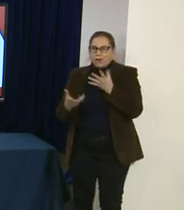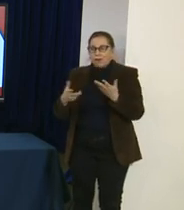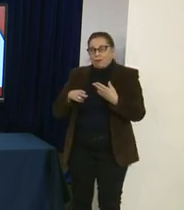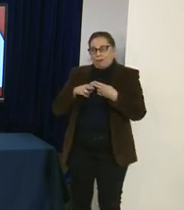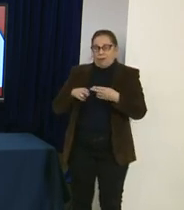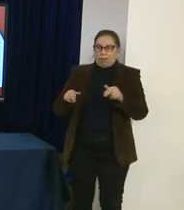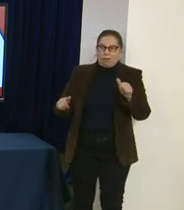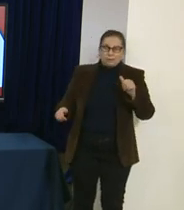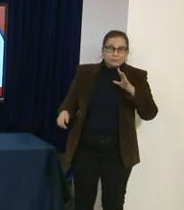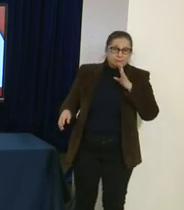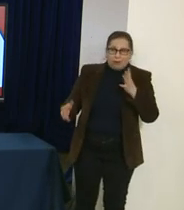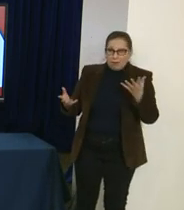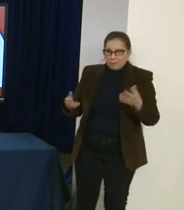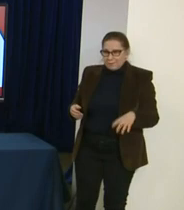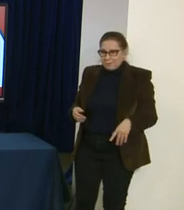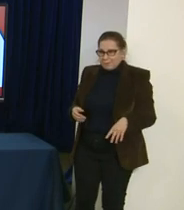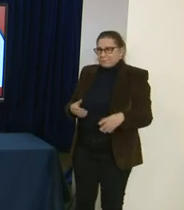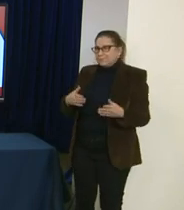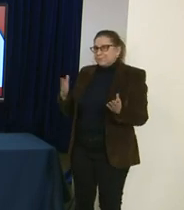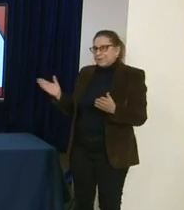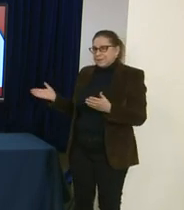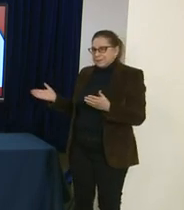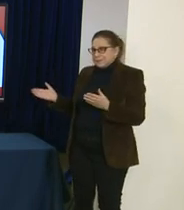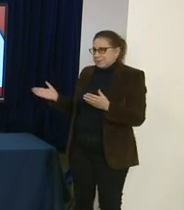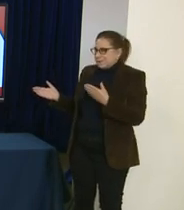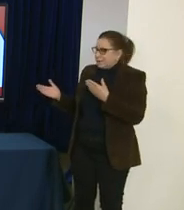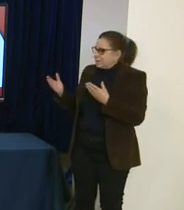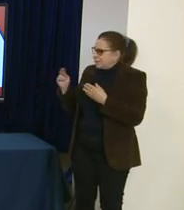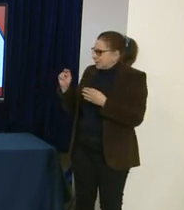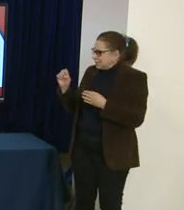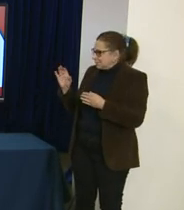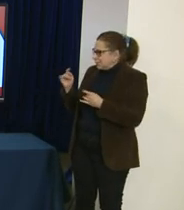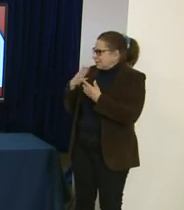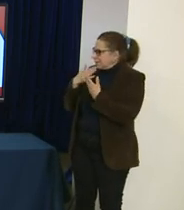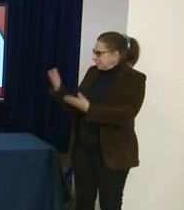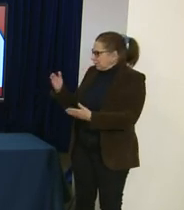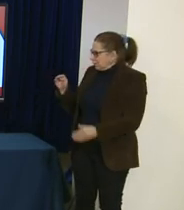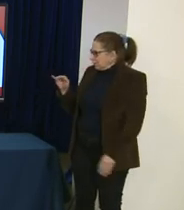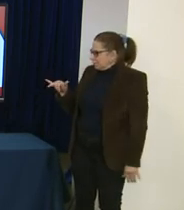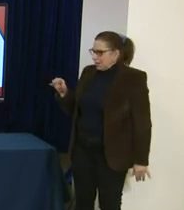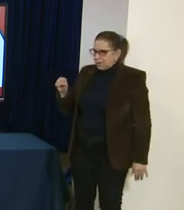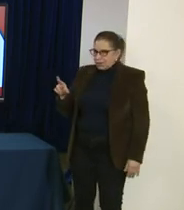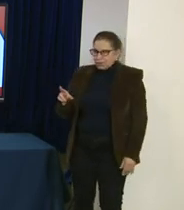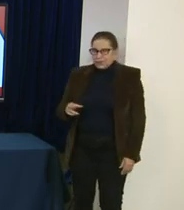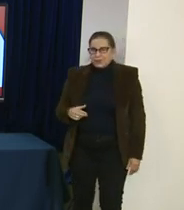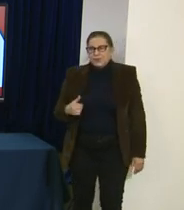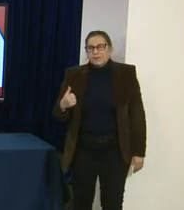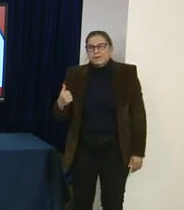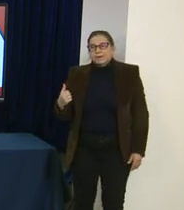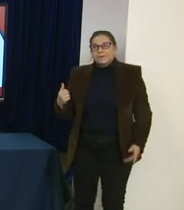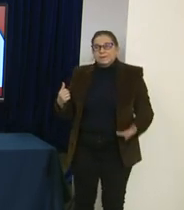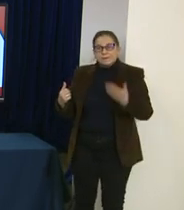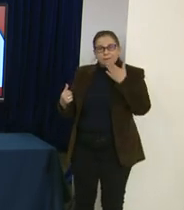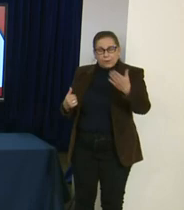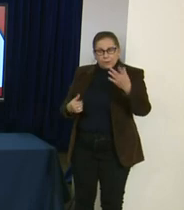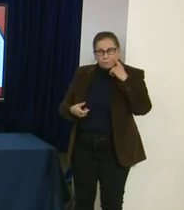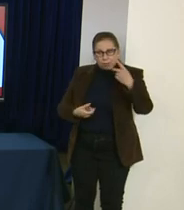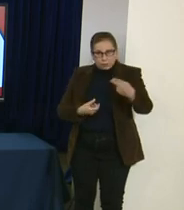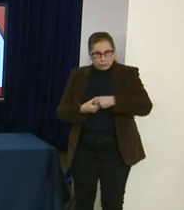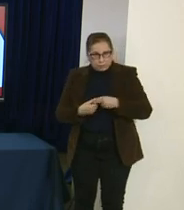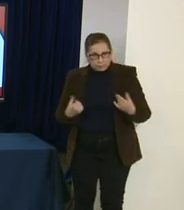Mayor. I'm so pleased to be here with you all today, having a town hall virtually, which is one of the things that we can